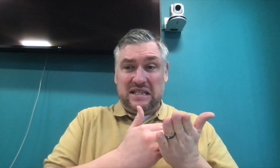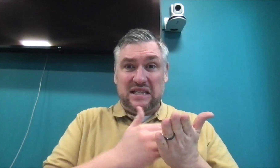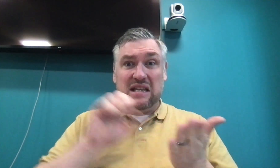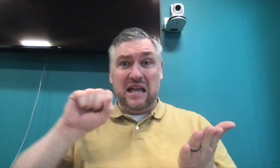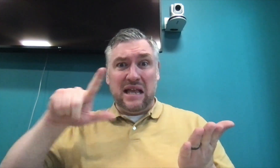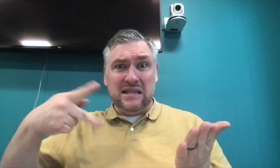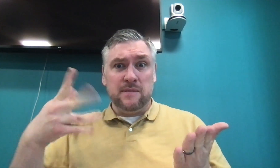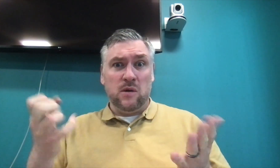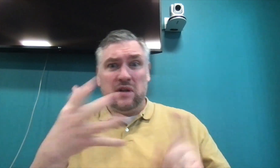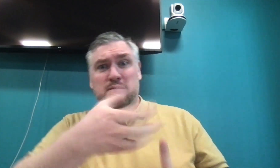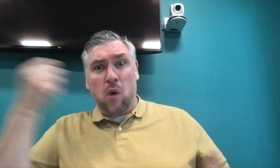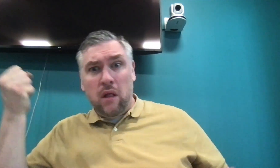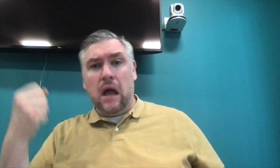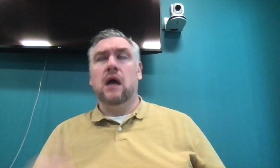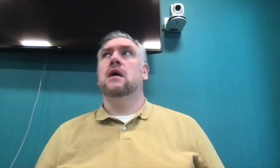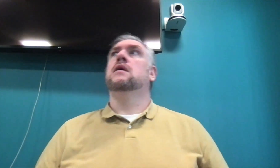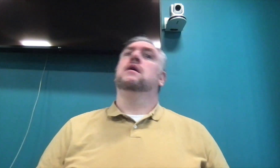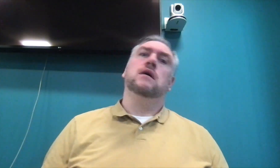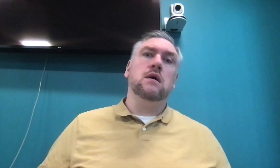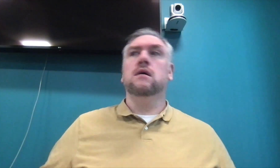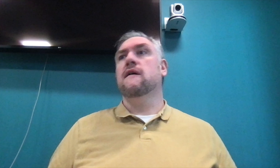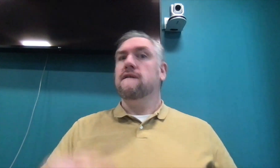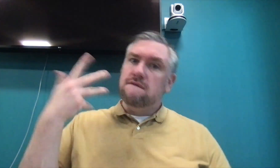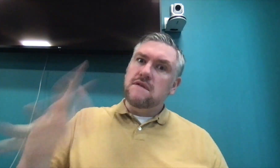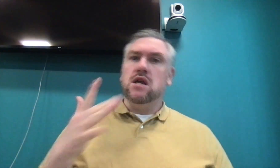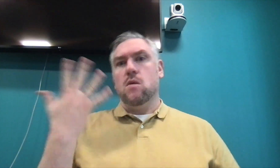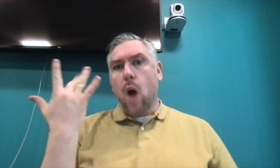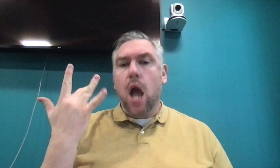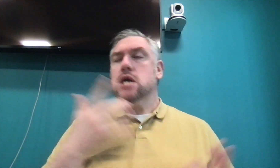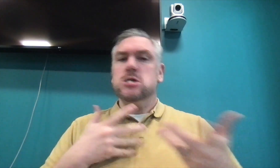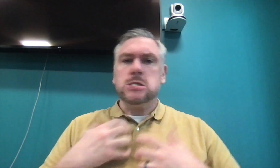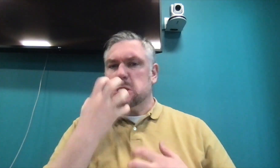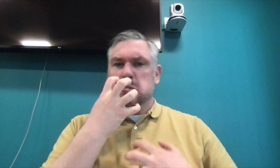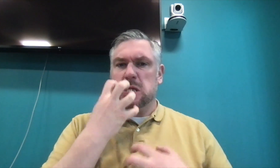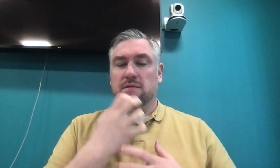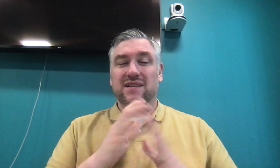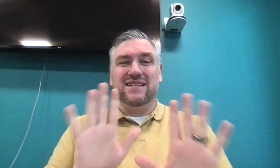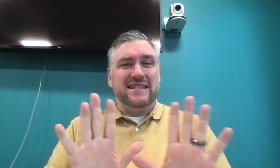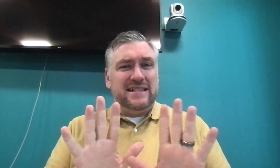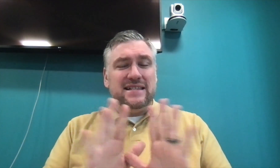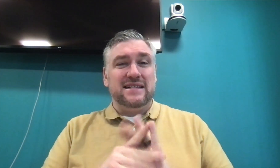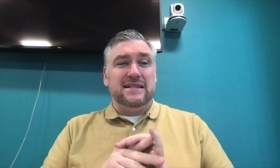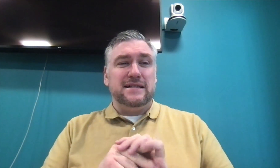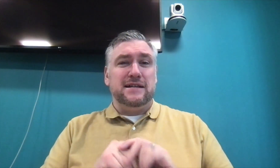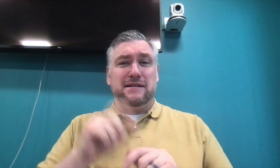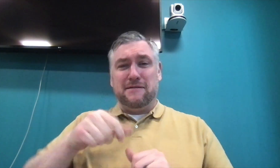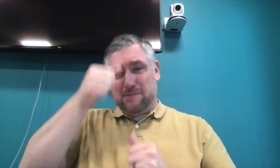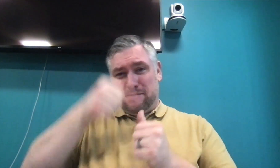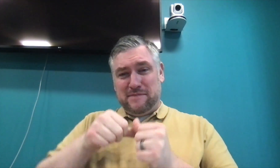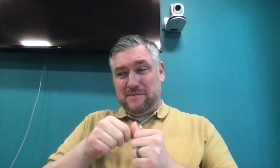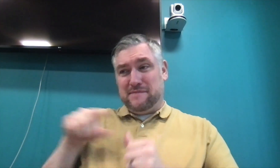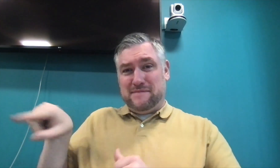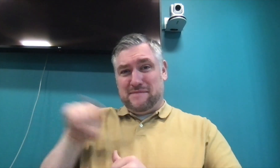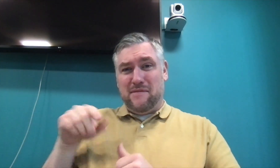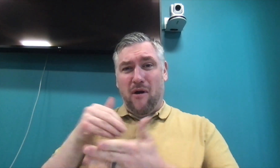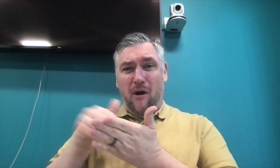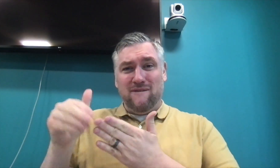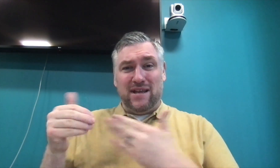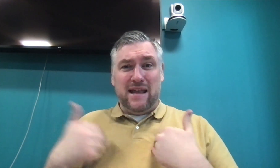an English lesson and SLP wants to pull out the kid. And you're like, no, I don't want to. And you get grumpy about that. But you have to remember they